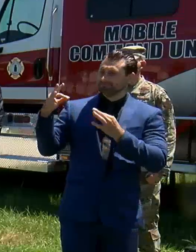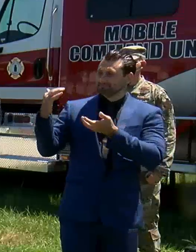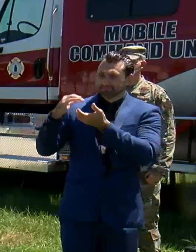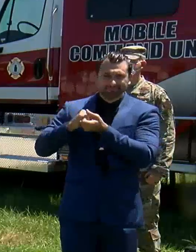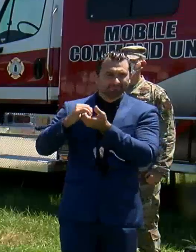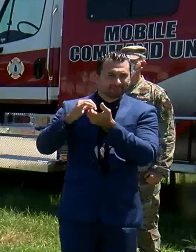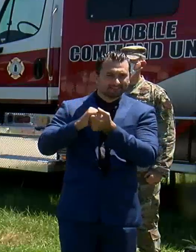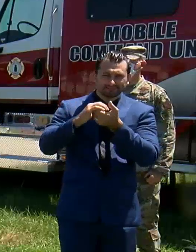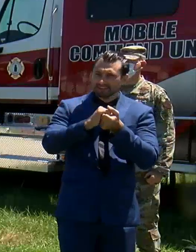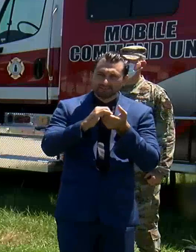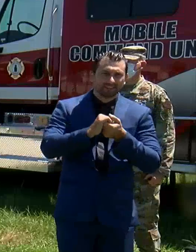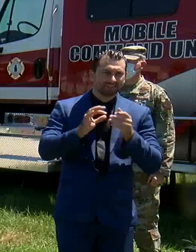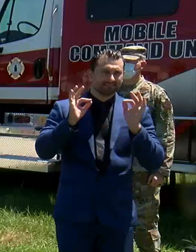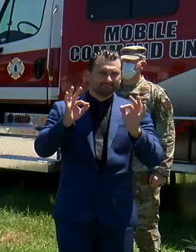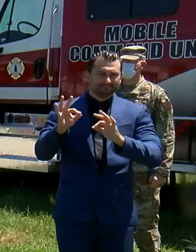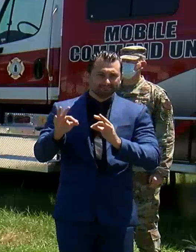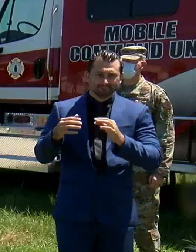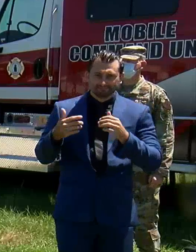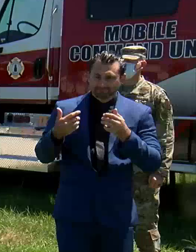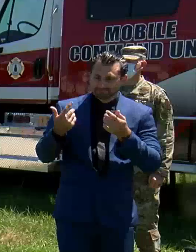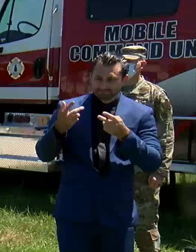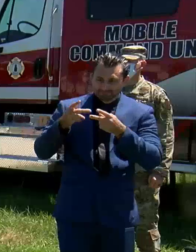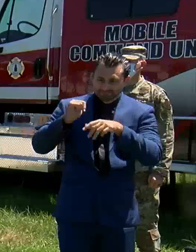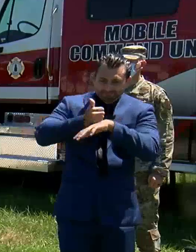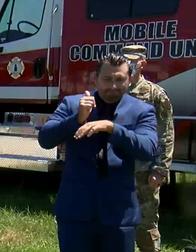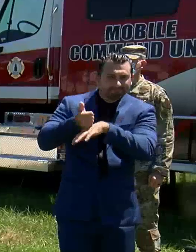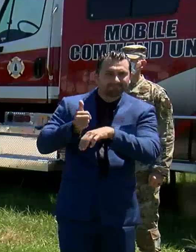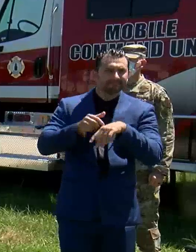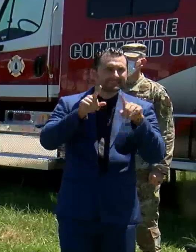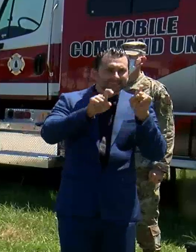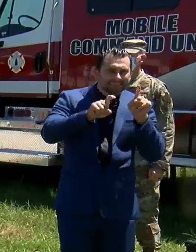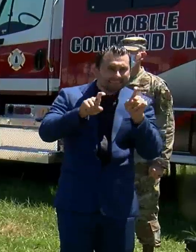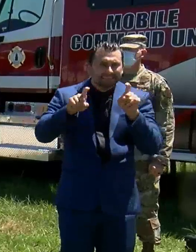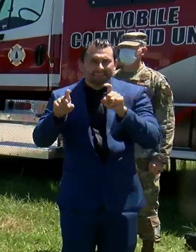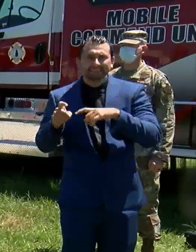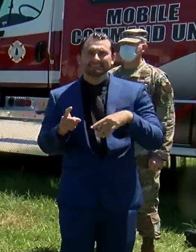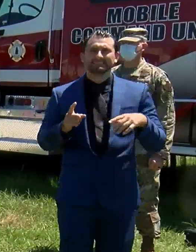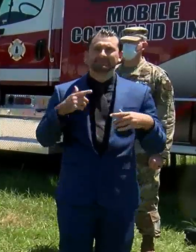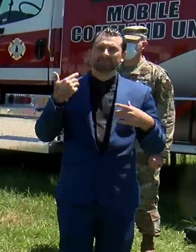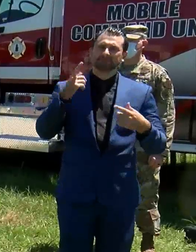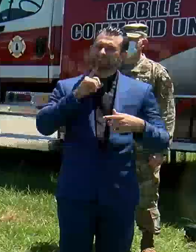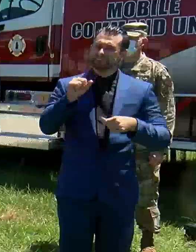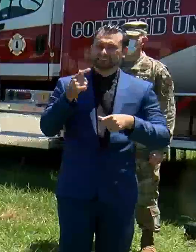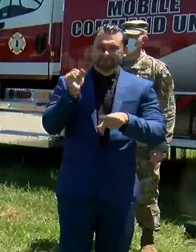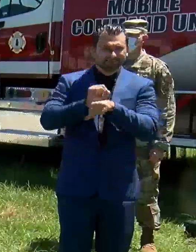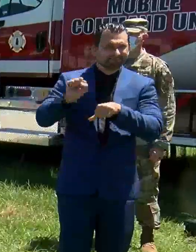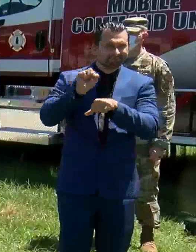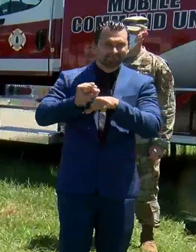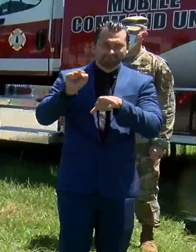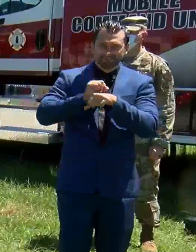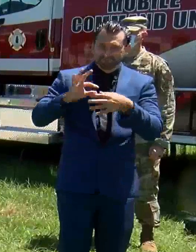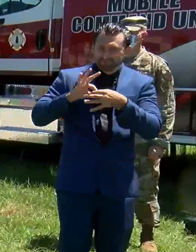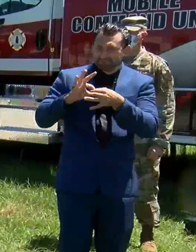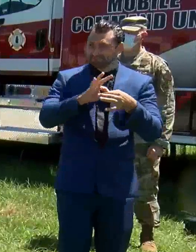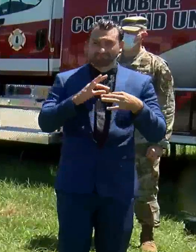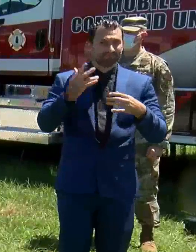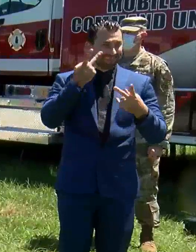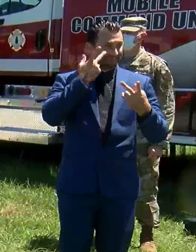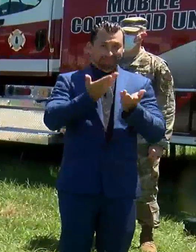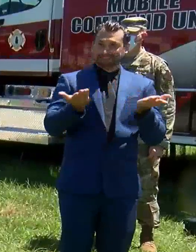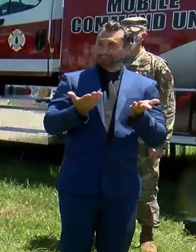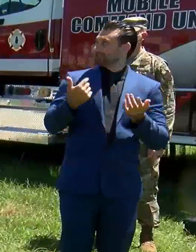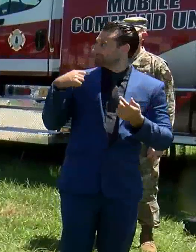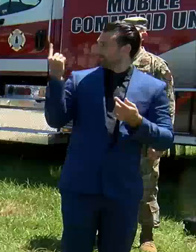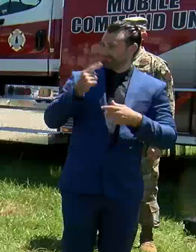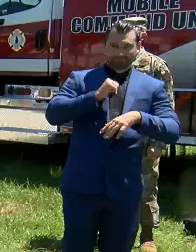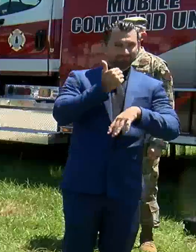running on time and really getting them working without many kinks. A lot of other states have had problems with the drive-thrus, and